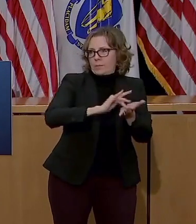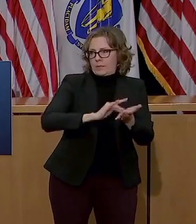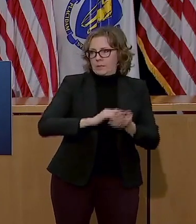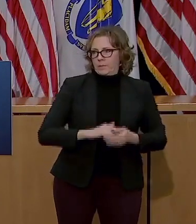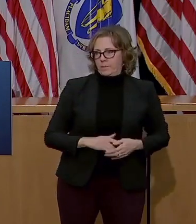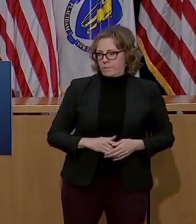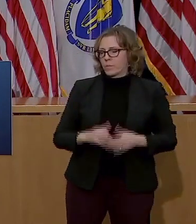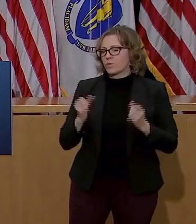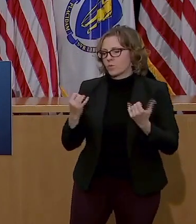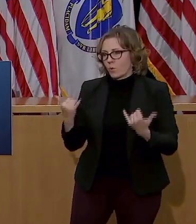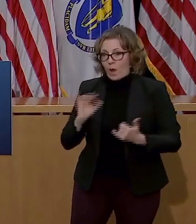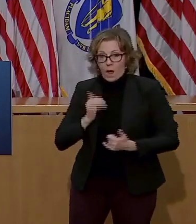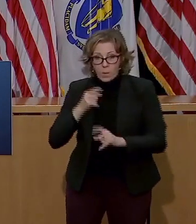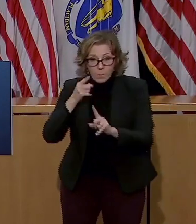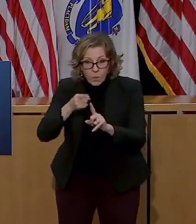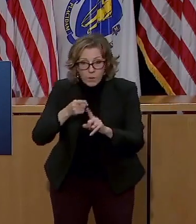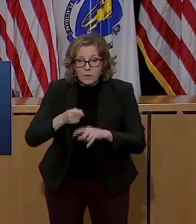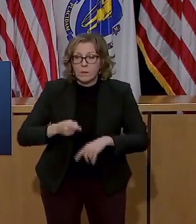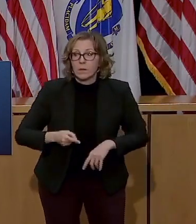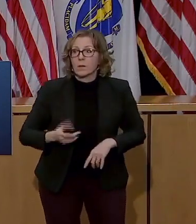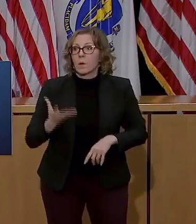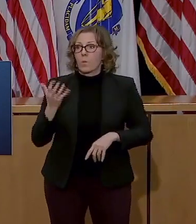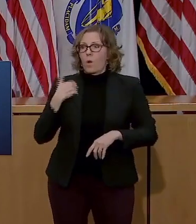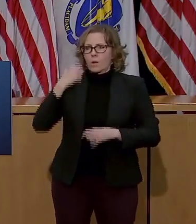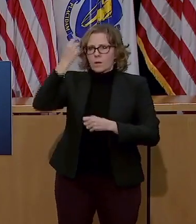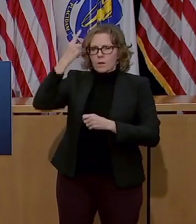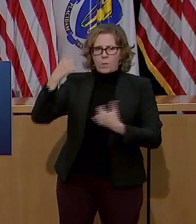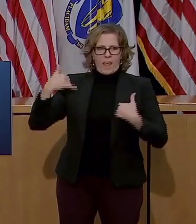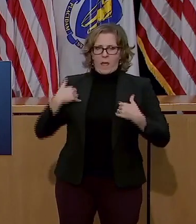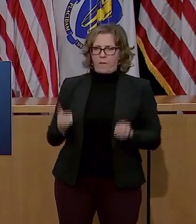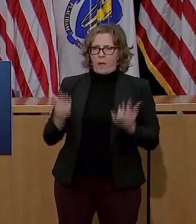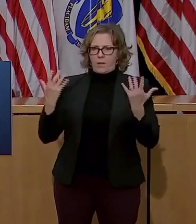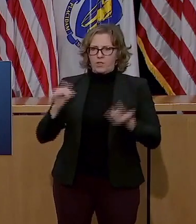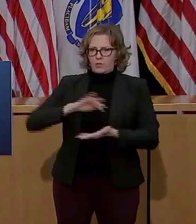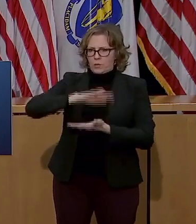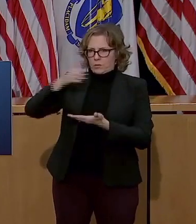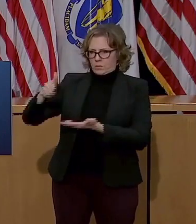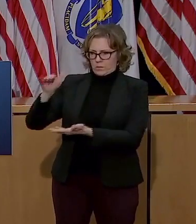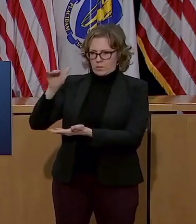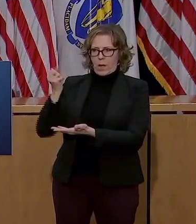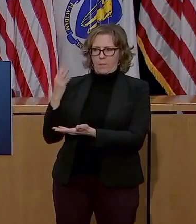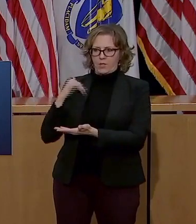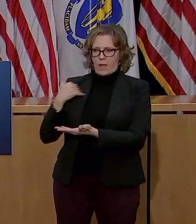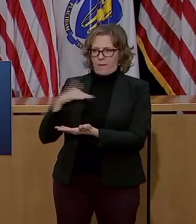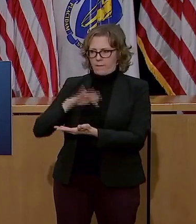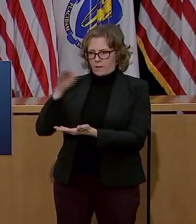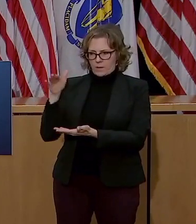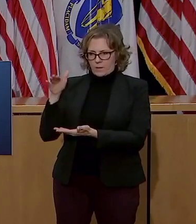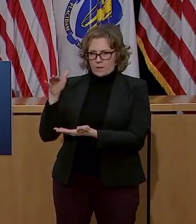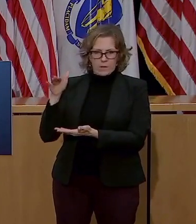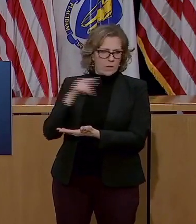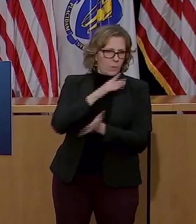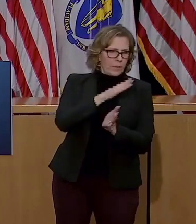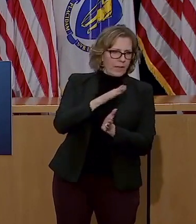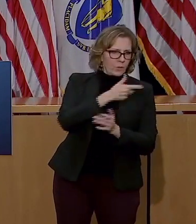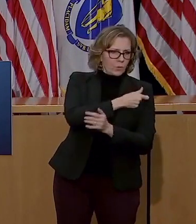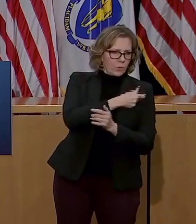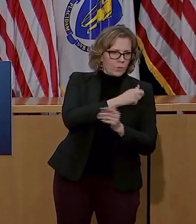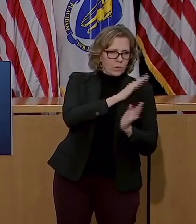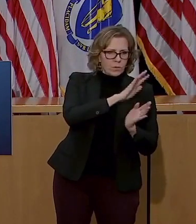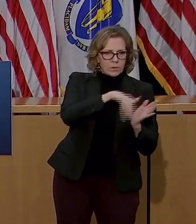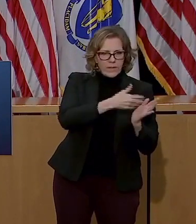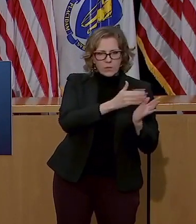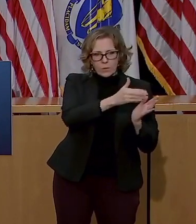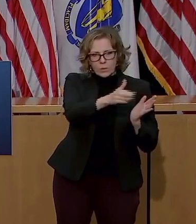you have in hand, and then what's scheduled, and then we come back to check, and then you may